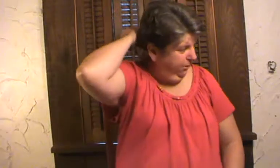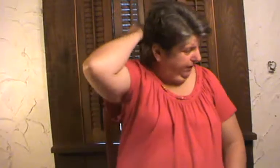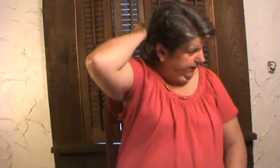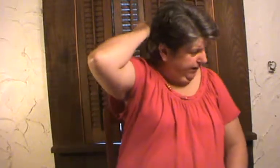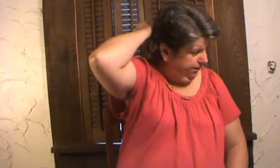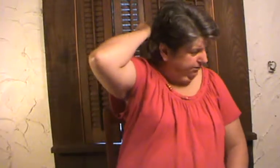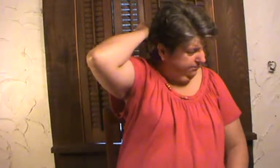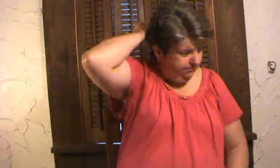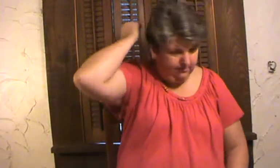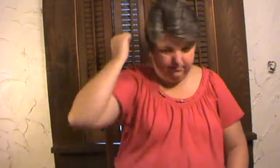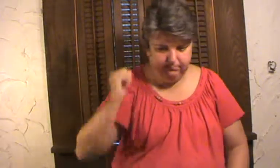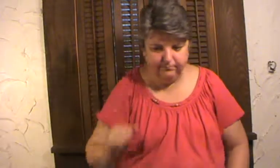ponytail.